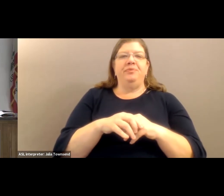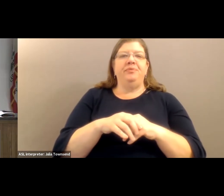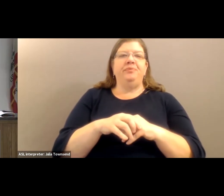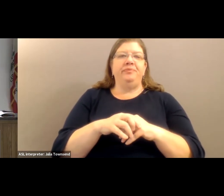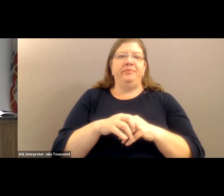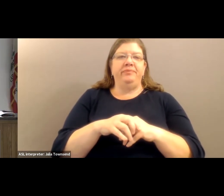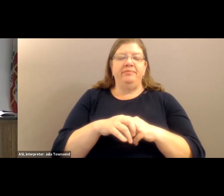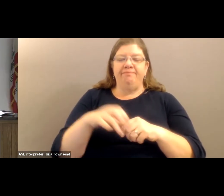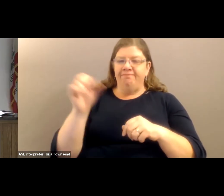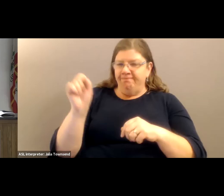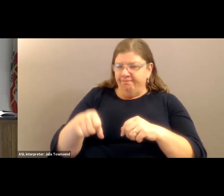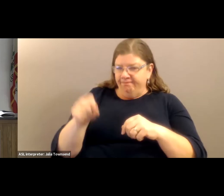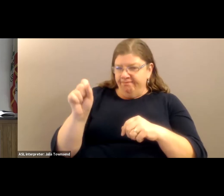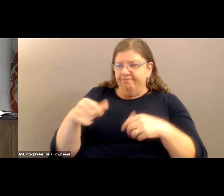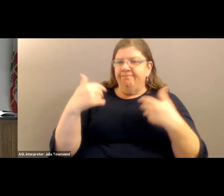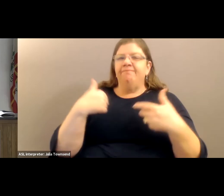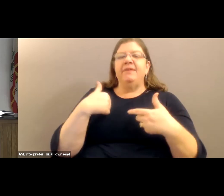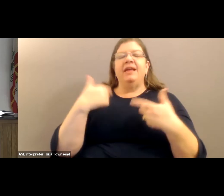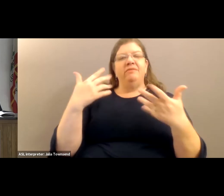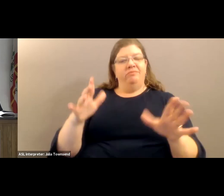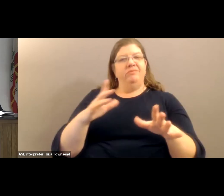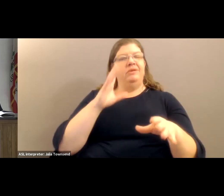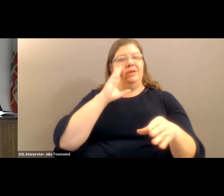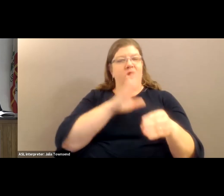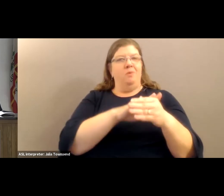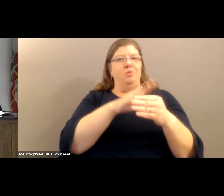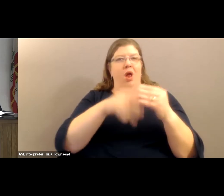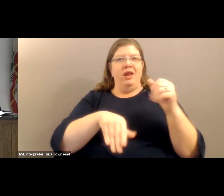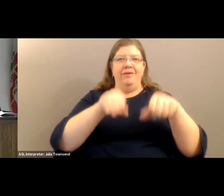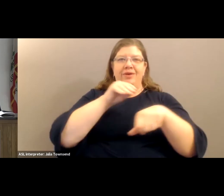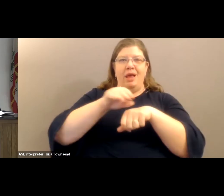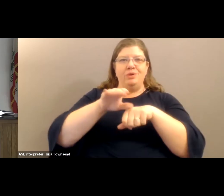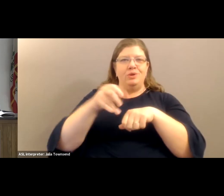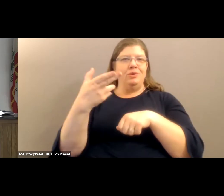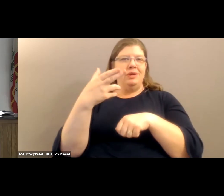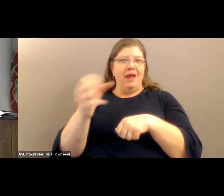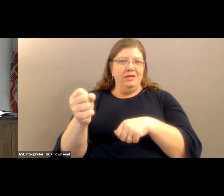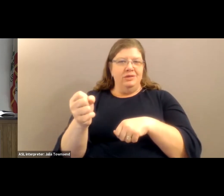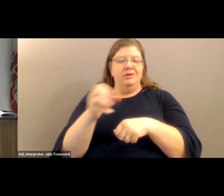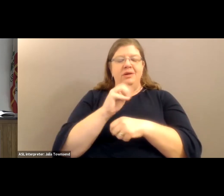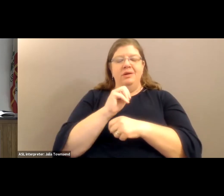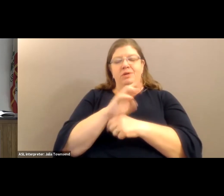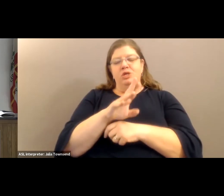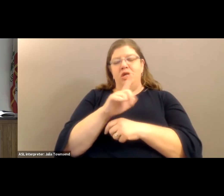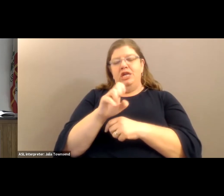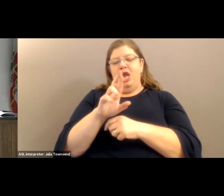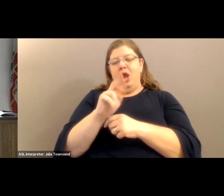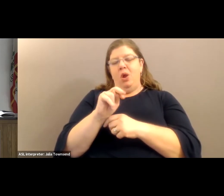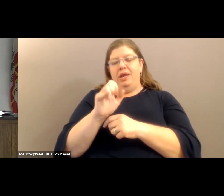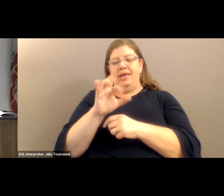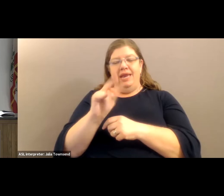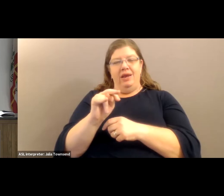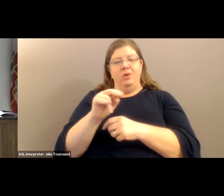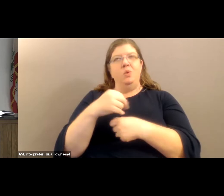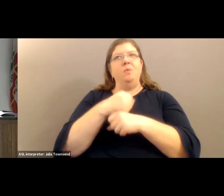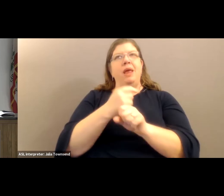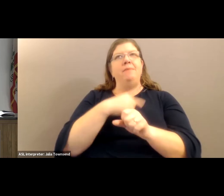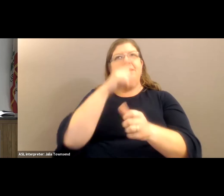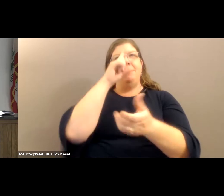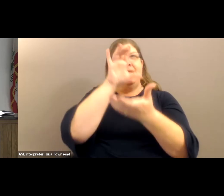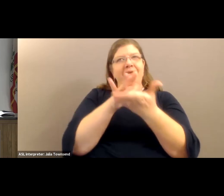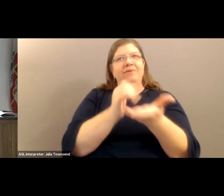Yes, I certainly have also been a product of a counselor in high school, Mr. Kiernan, who made me believe in myself and know